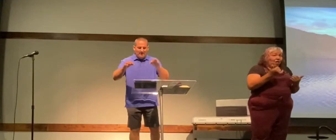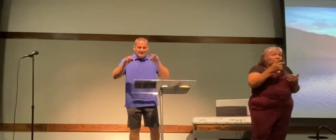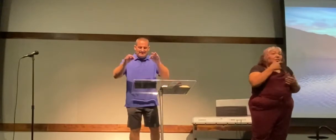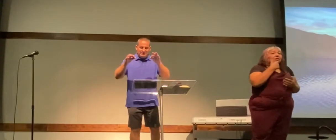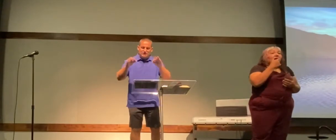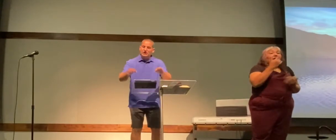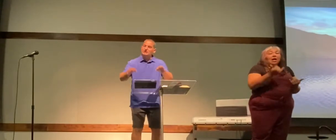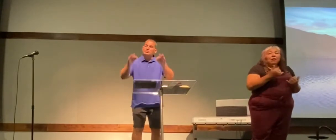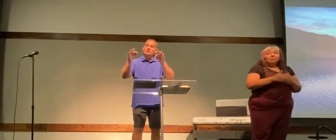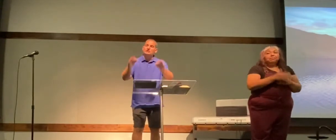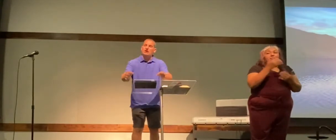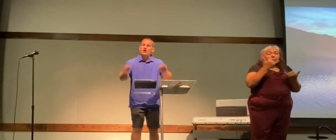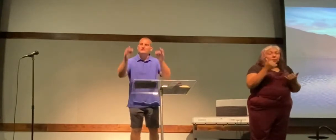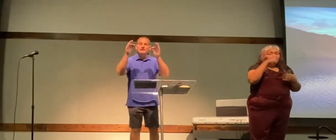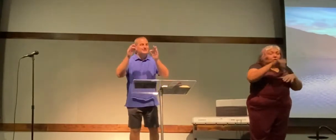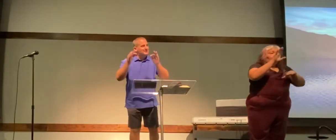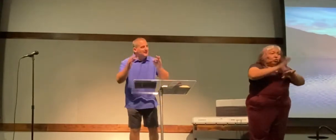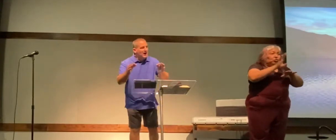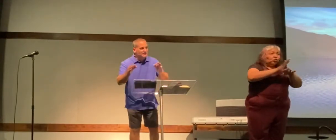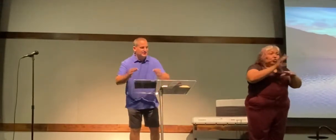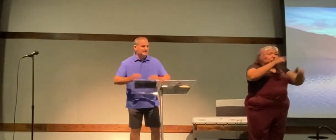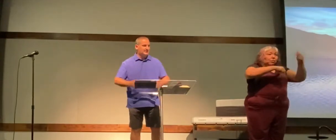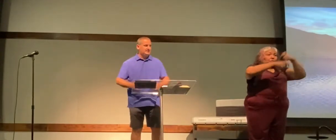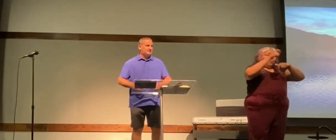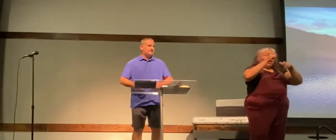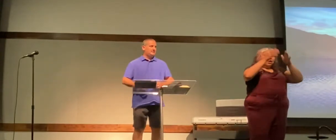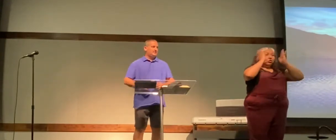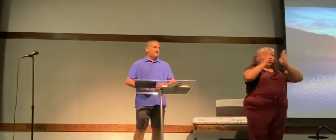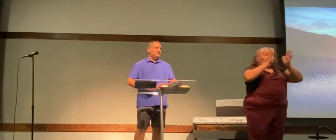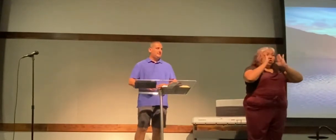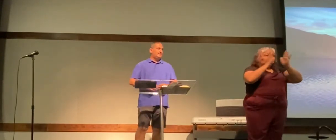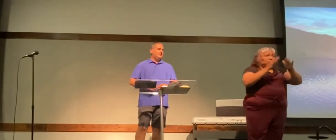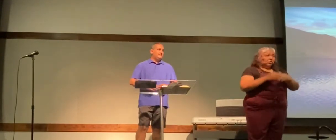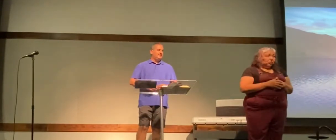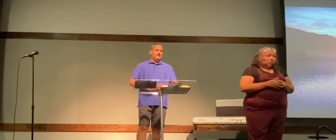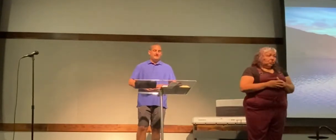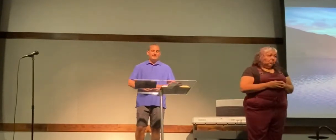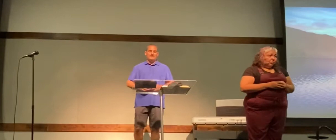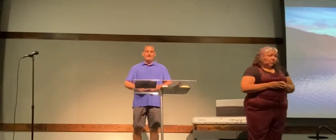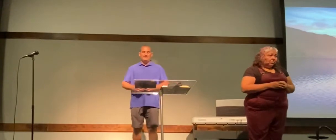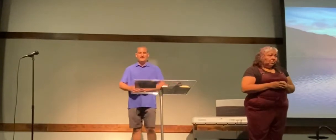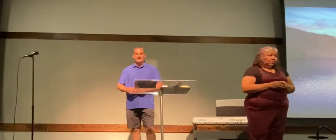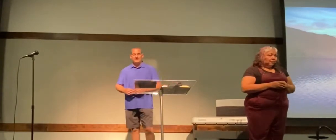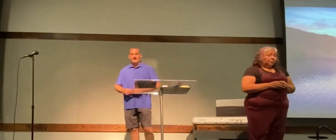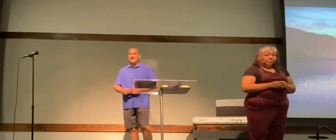now that the church returns to consciousness.